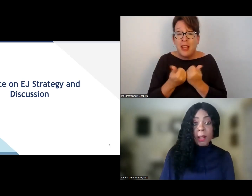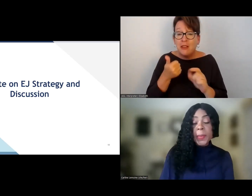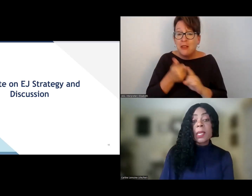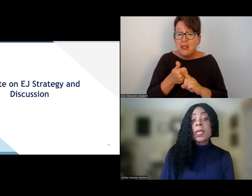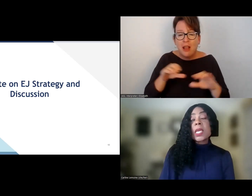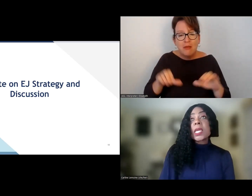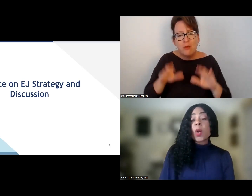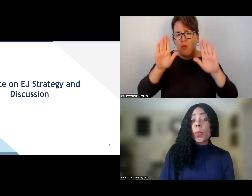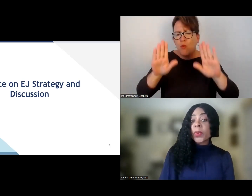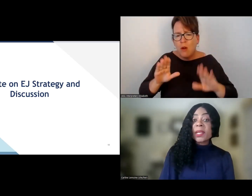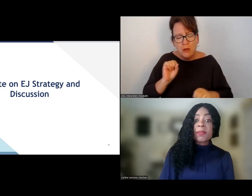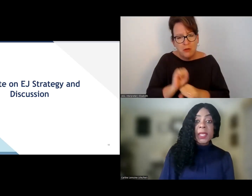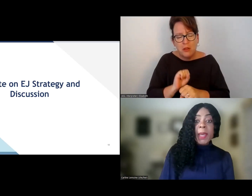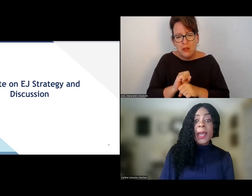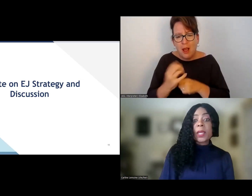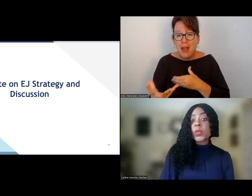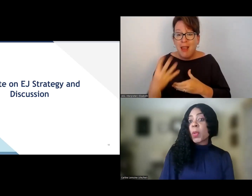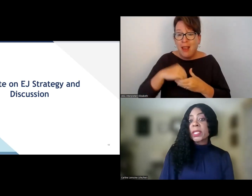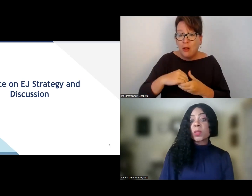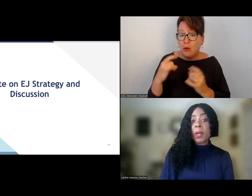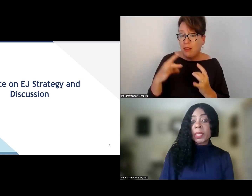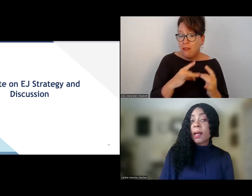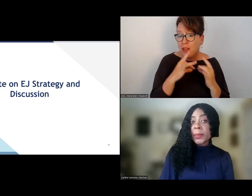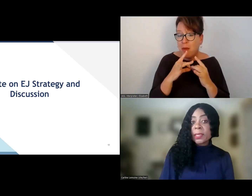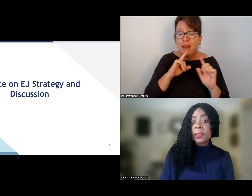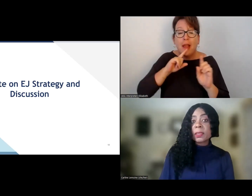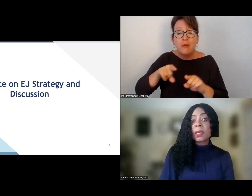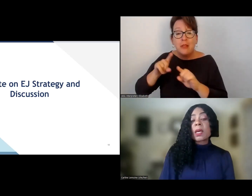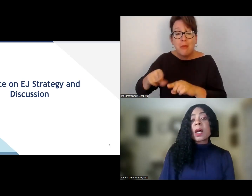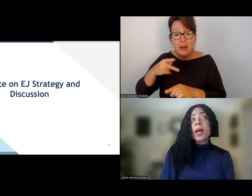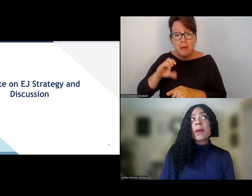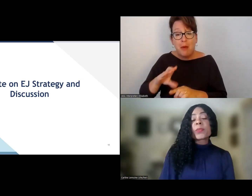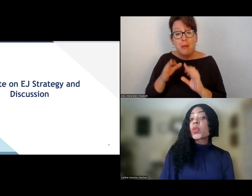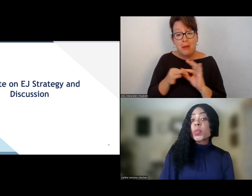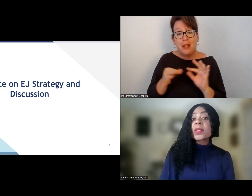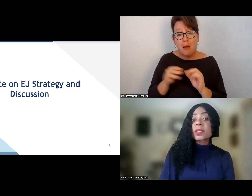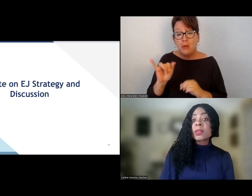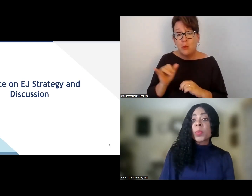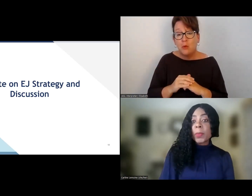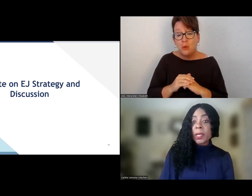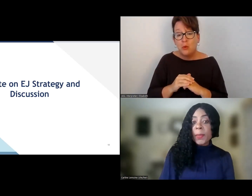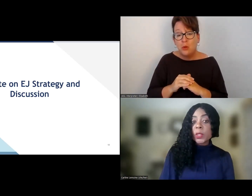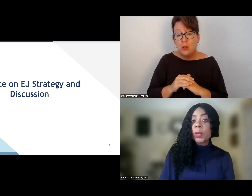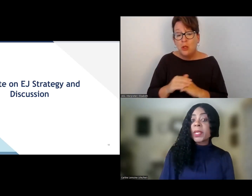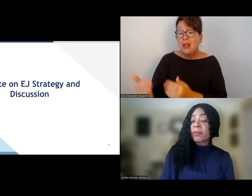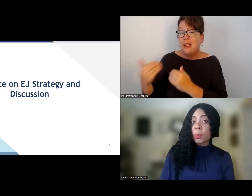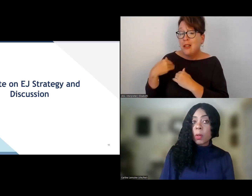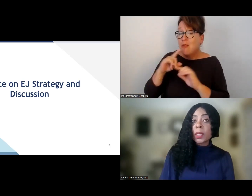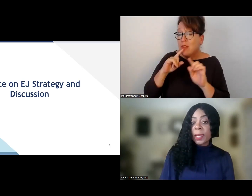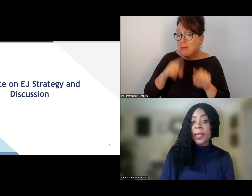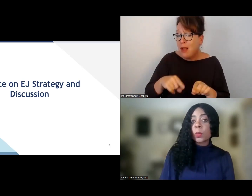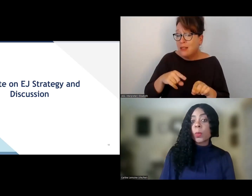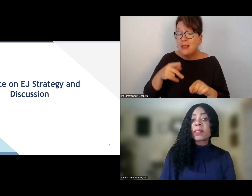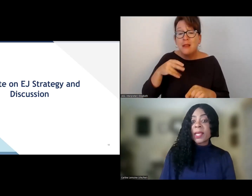tremendous job incorporating feedback and responding to public comments. The responses to public comments will be